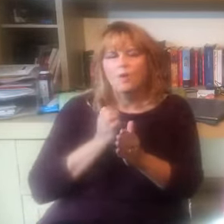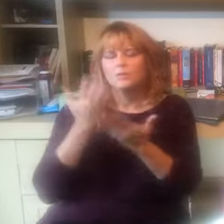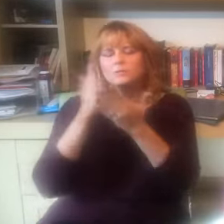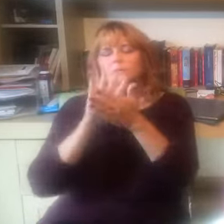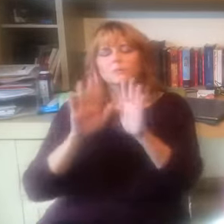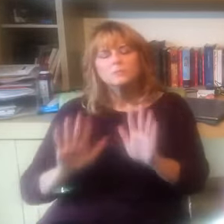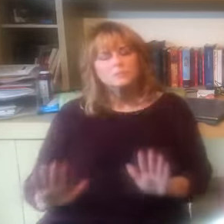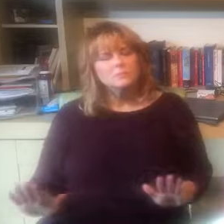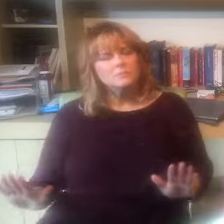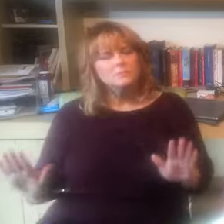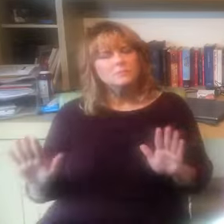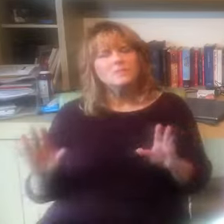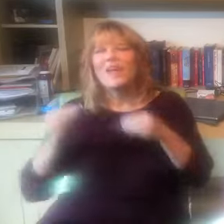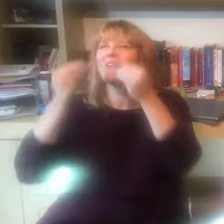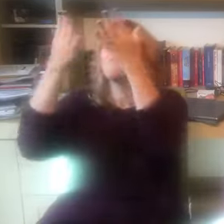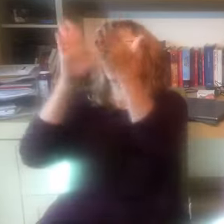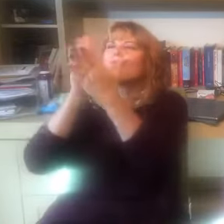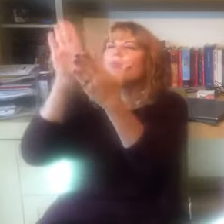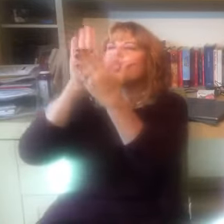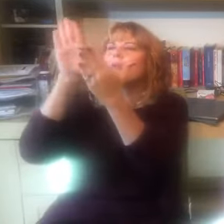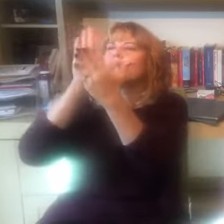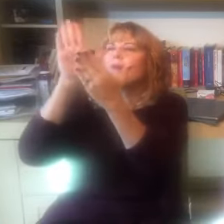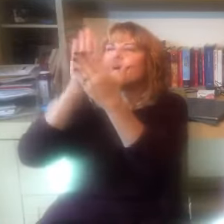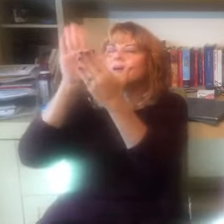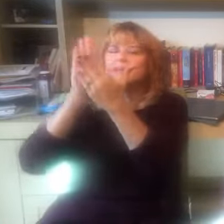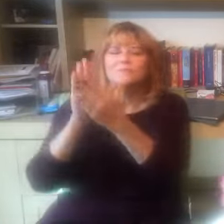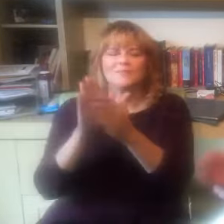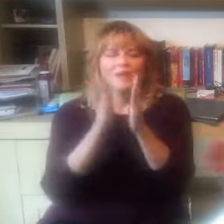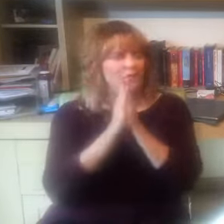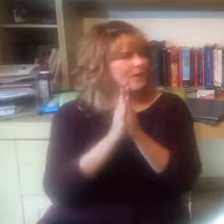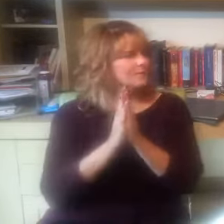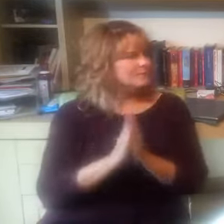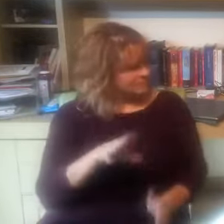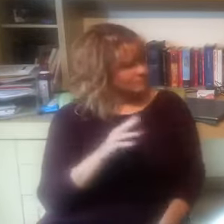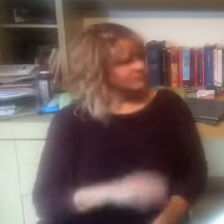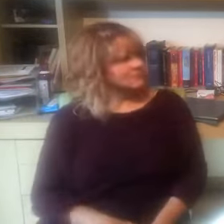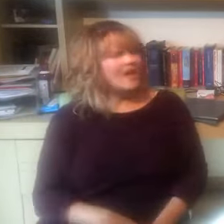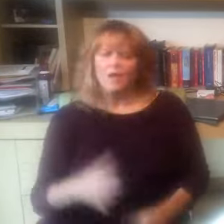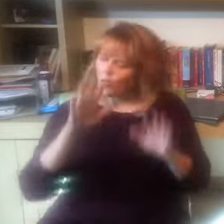peaceful, and I'll give you all the praise. Amen. Well, Sue,